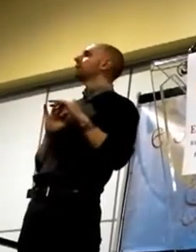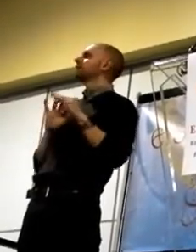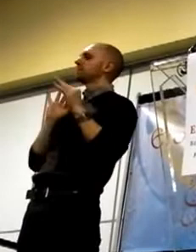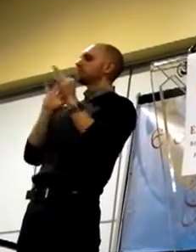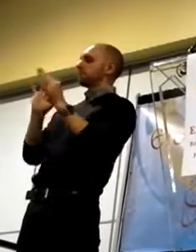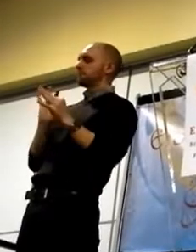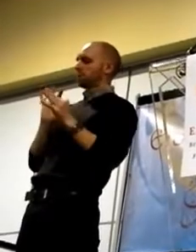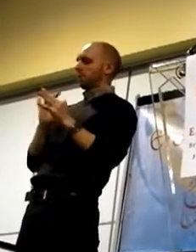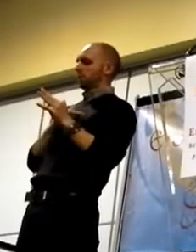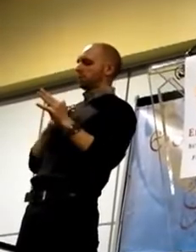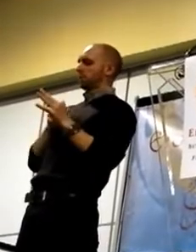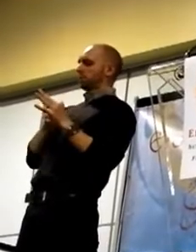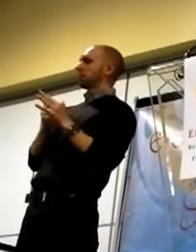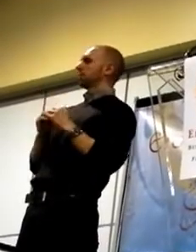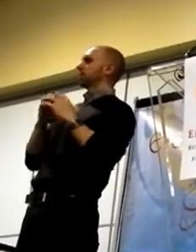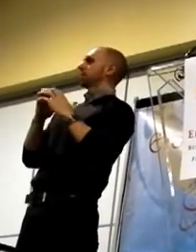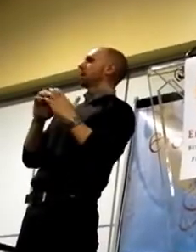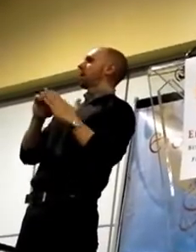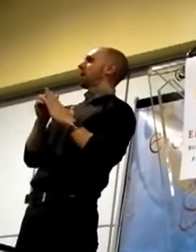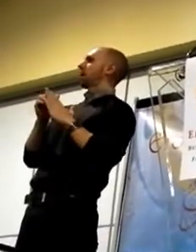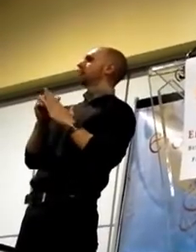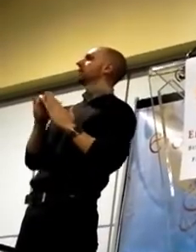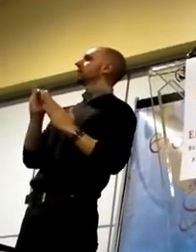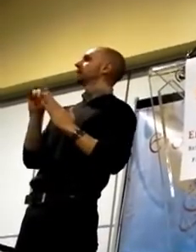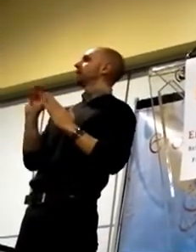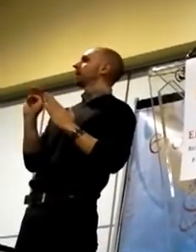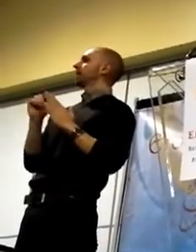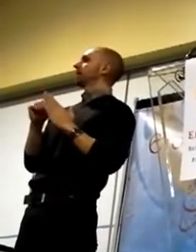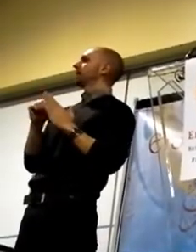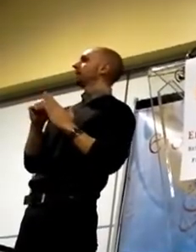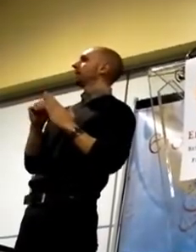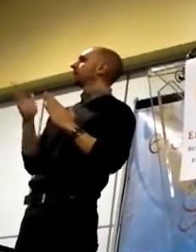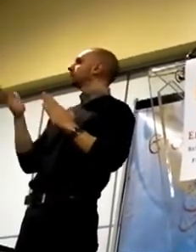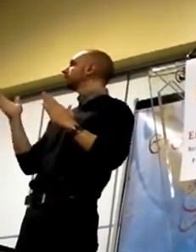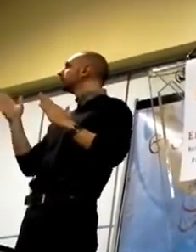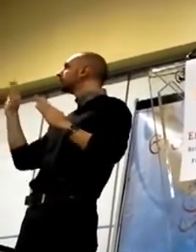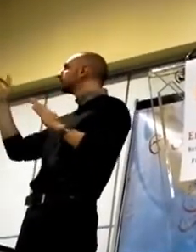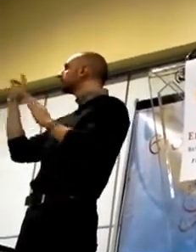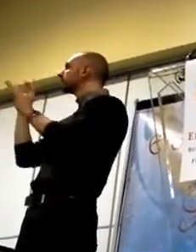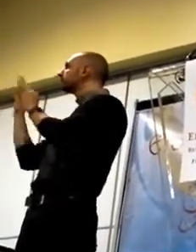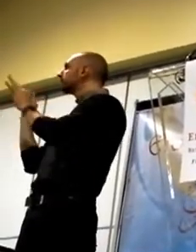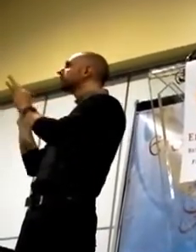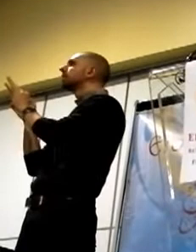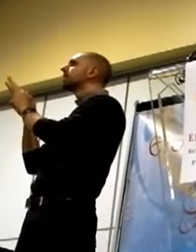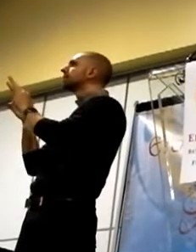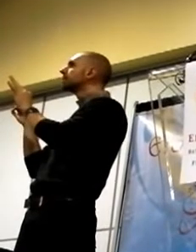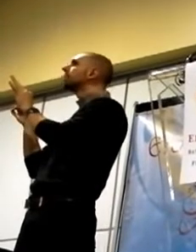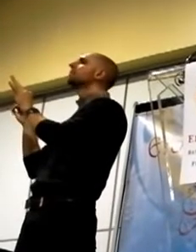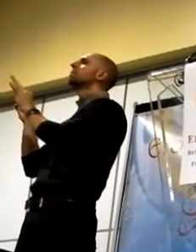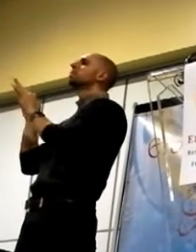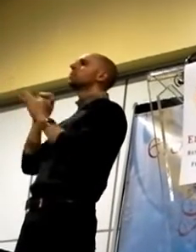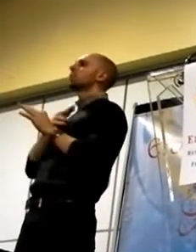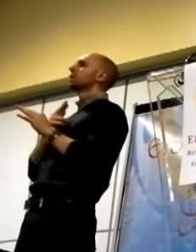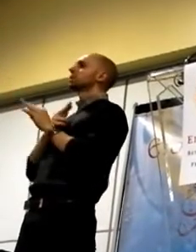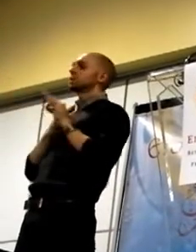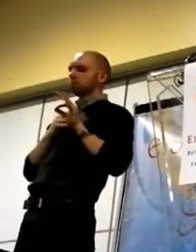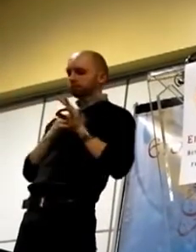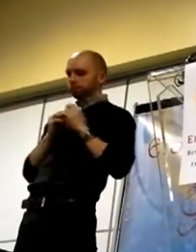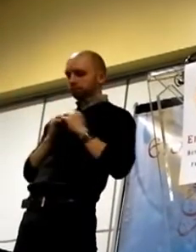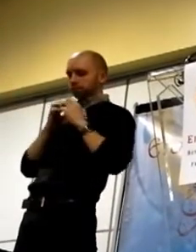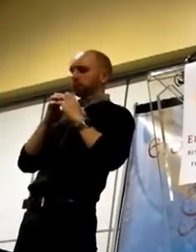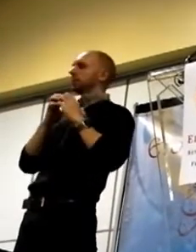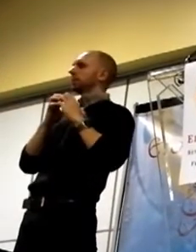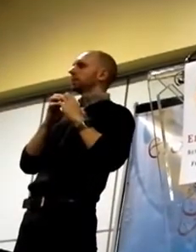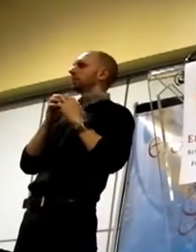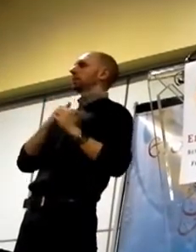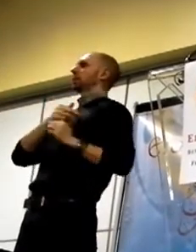This is the uniqueness. It came as a perfection to all religions. By the same token, the